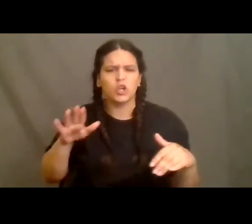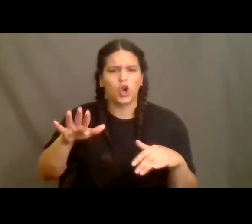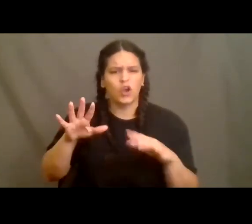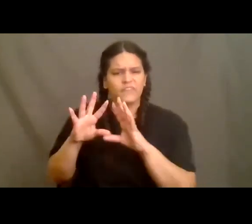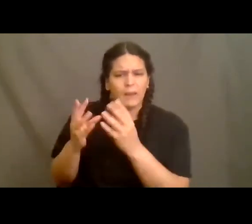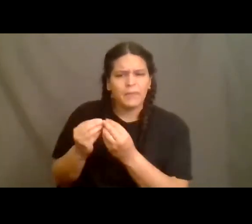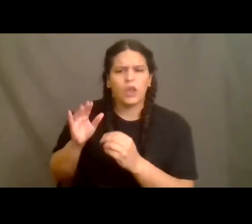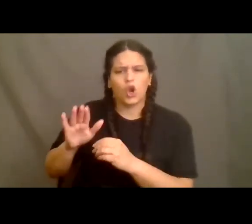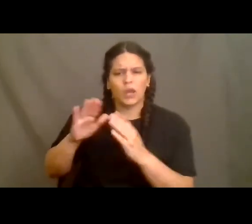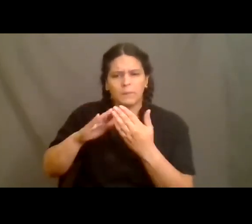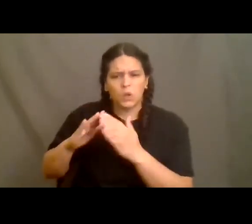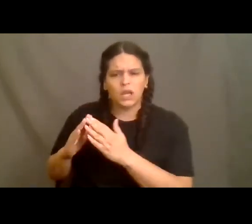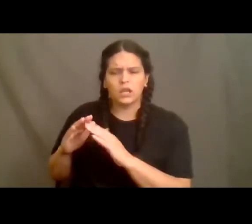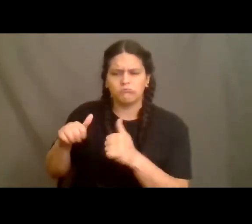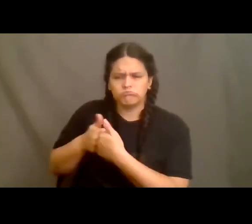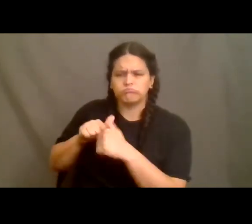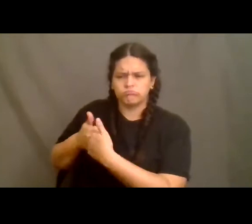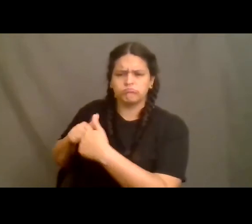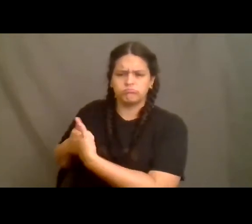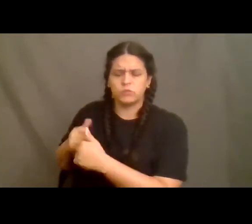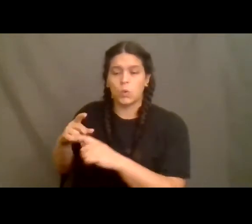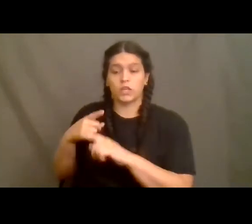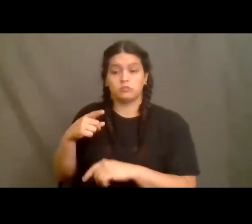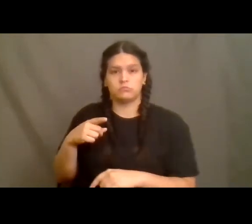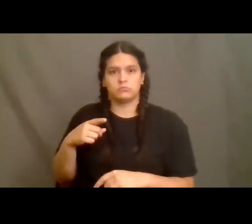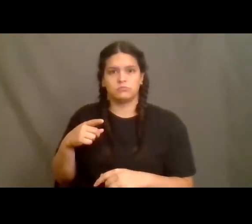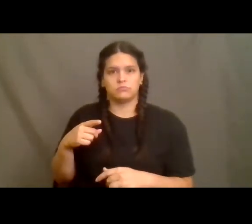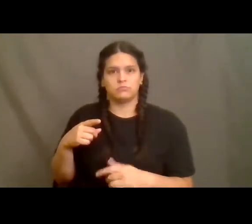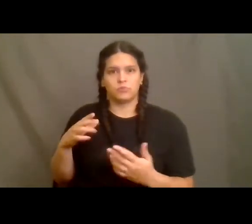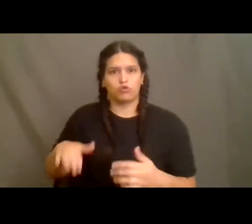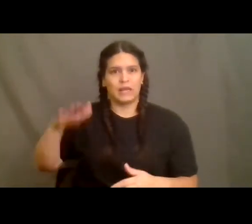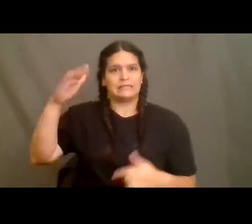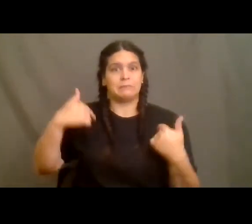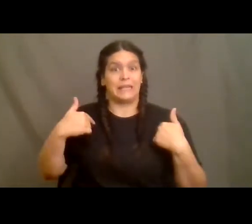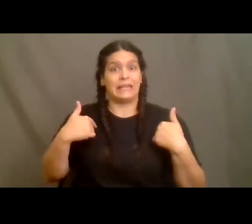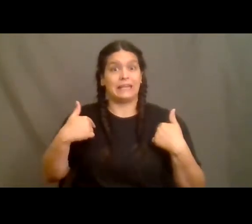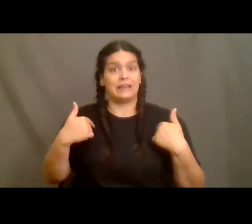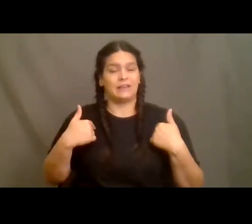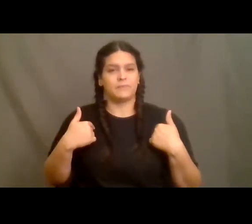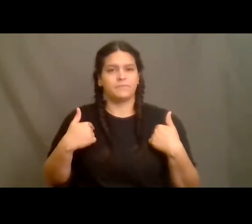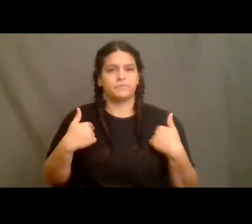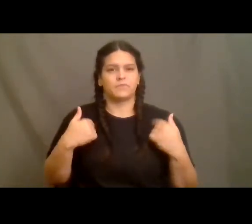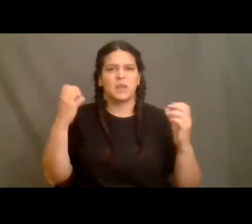own community, when she was raising me. And they would ask her,